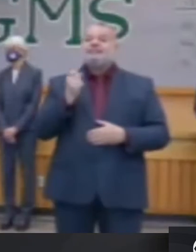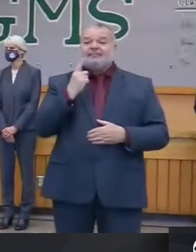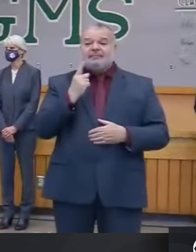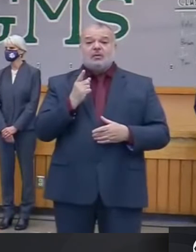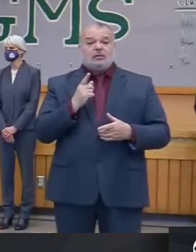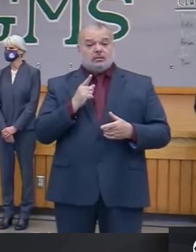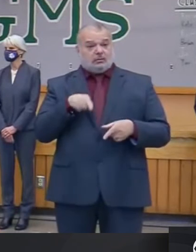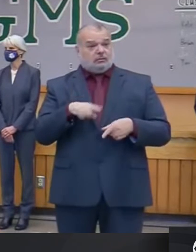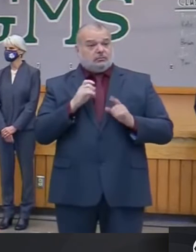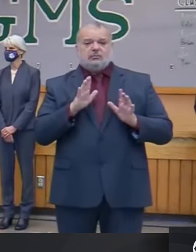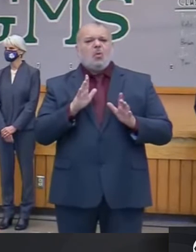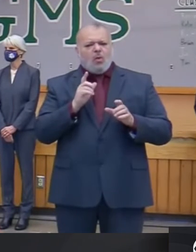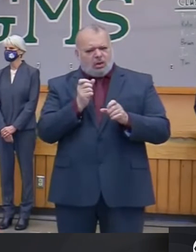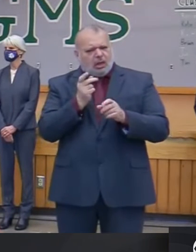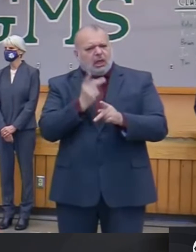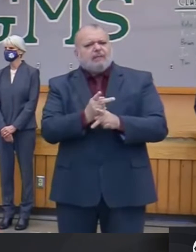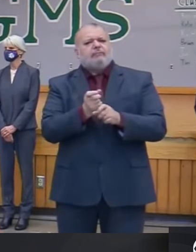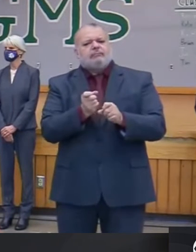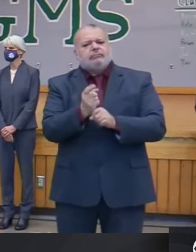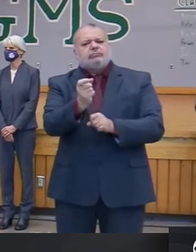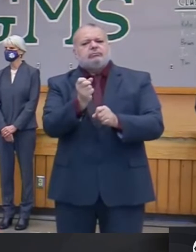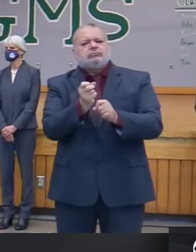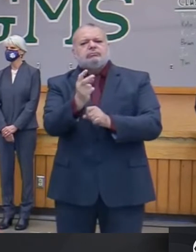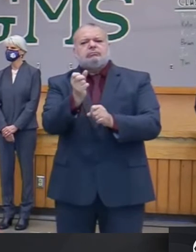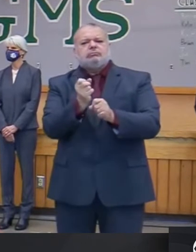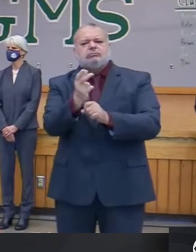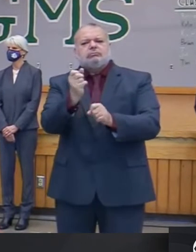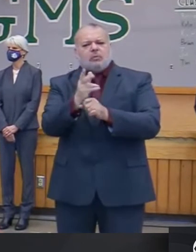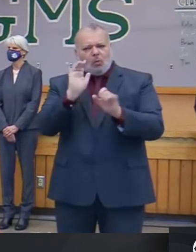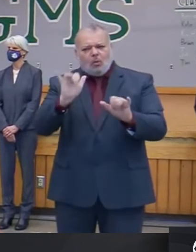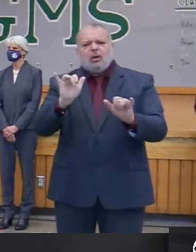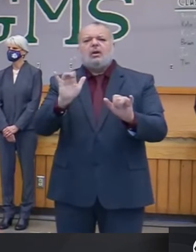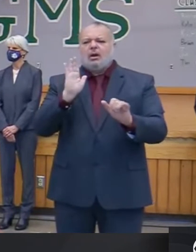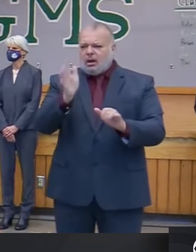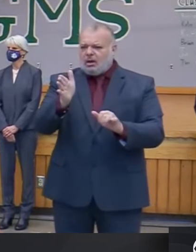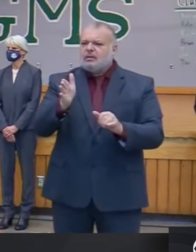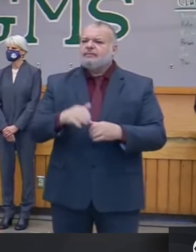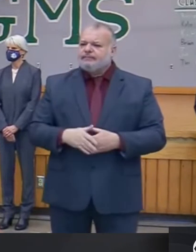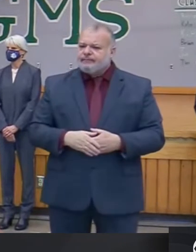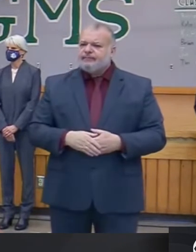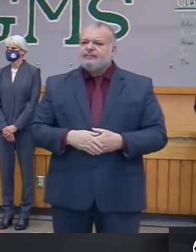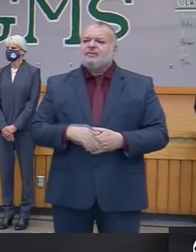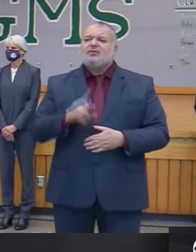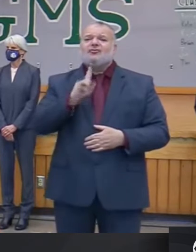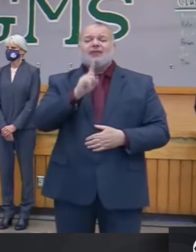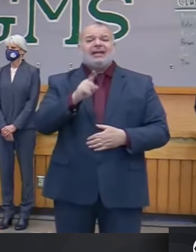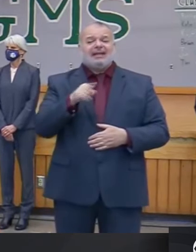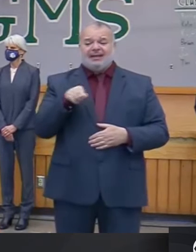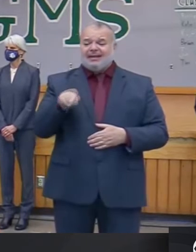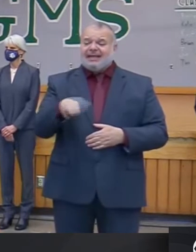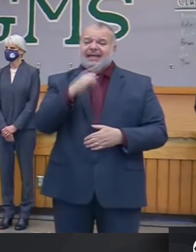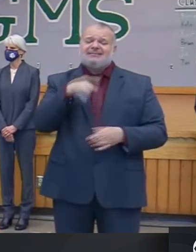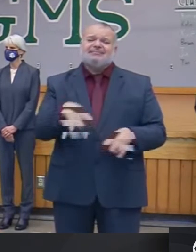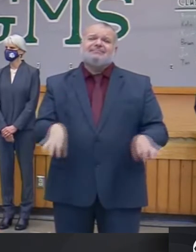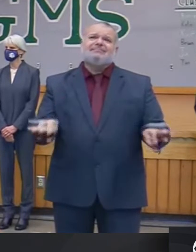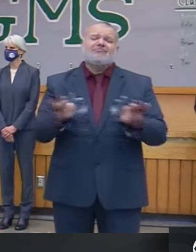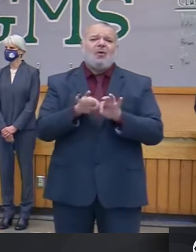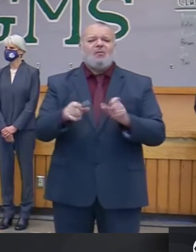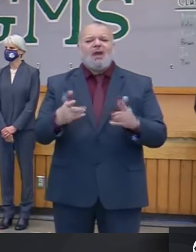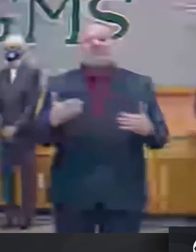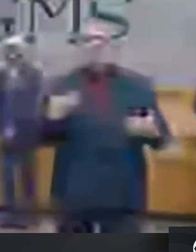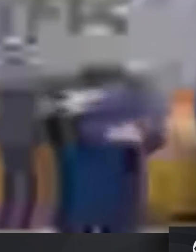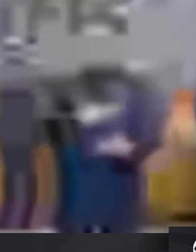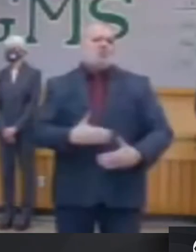merely on academics. Kids also need opportunities to play with their friends and participate in safe environment and